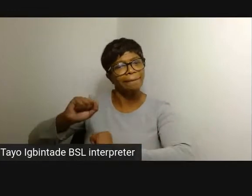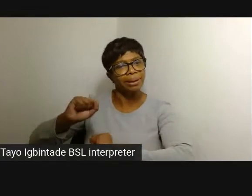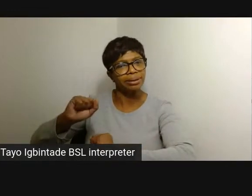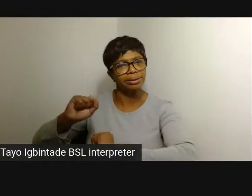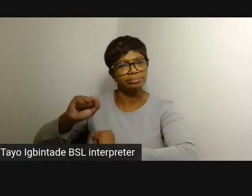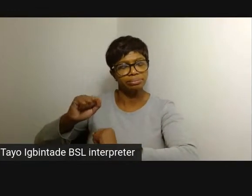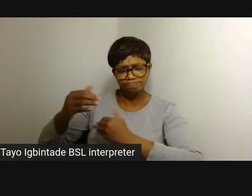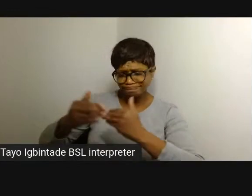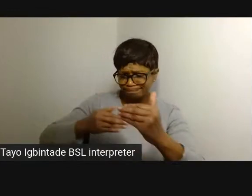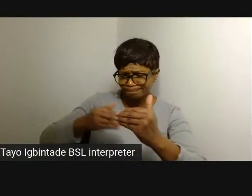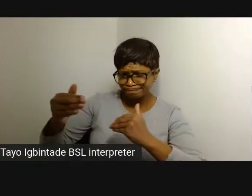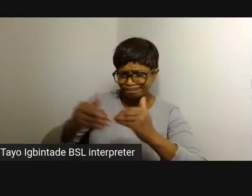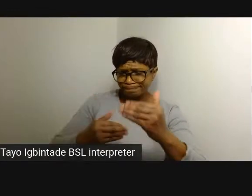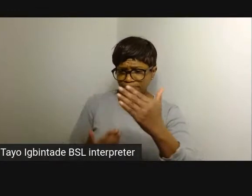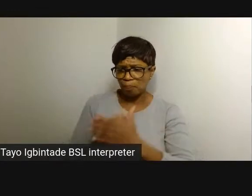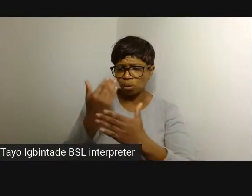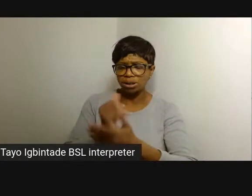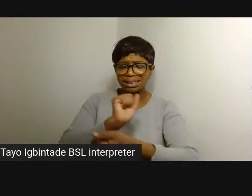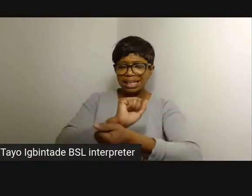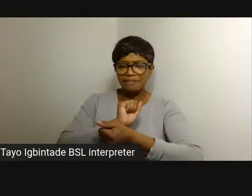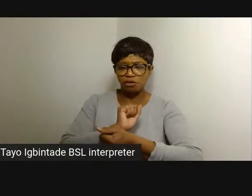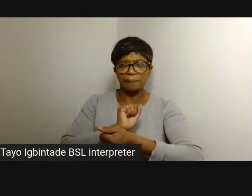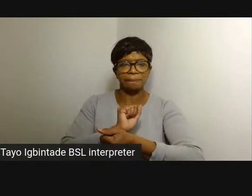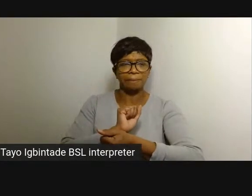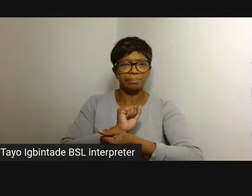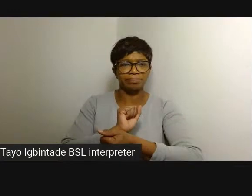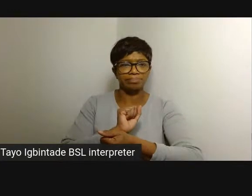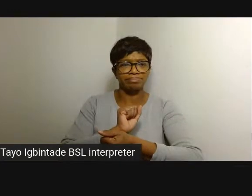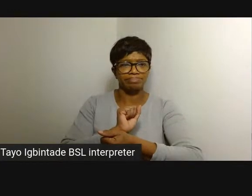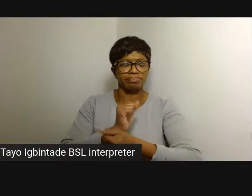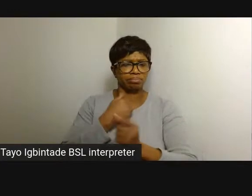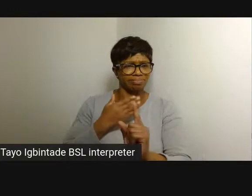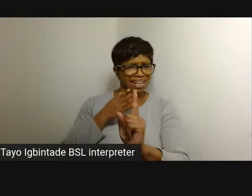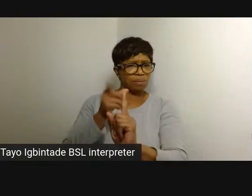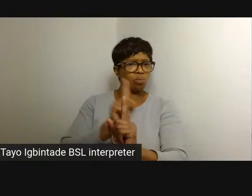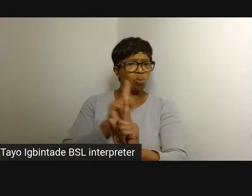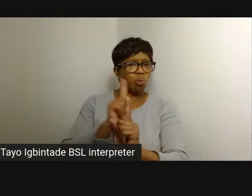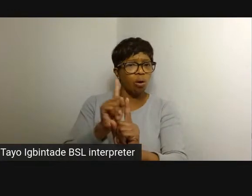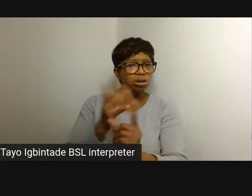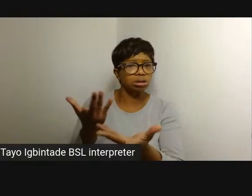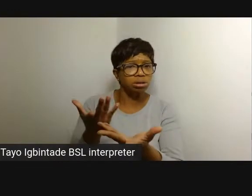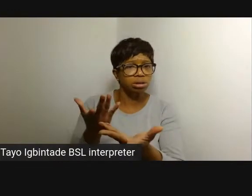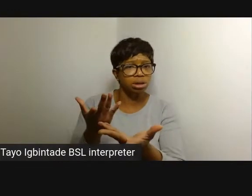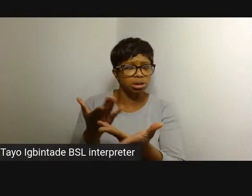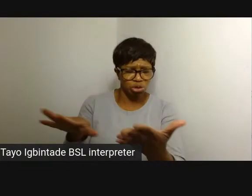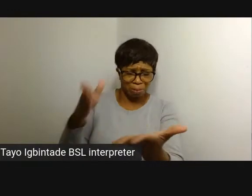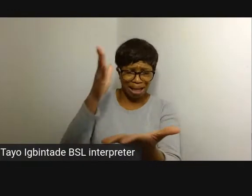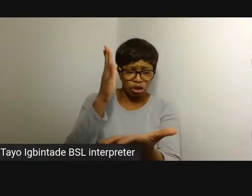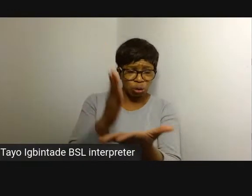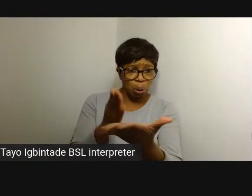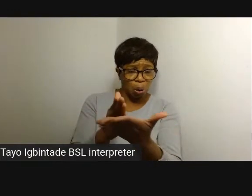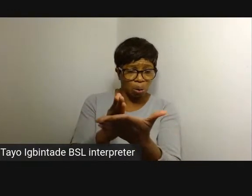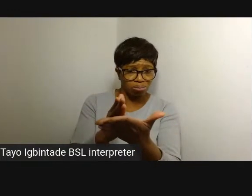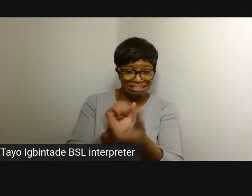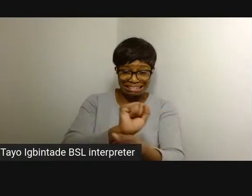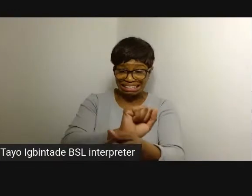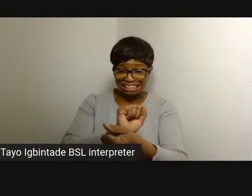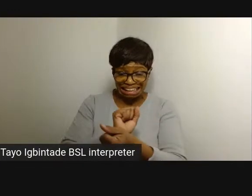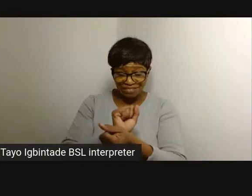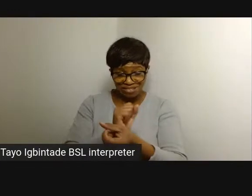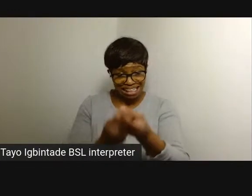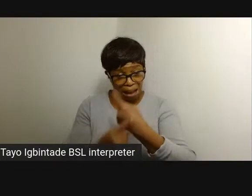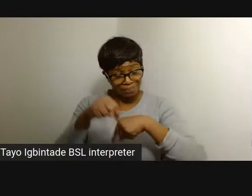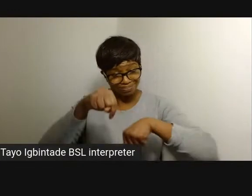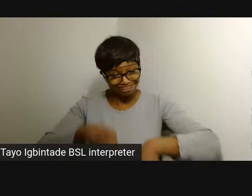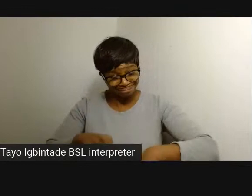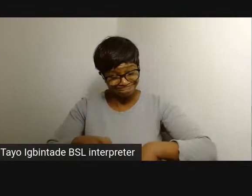to tackling modern slavery. Our intention is to ensure that it has no place in the House